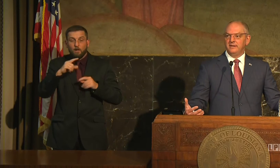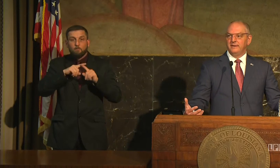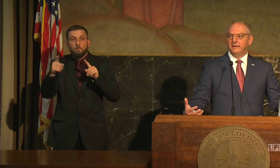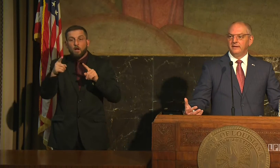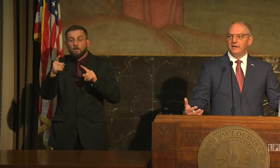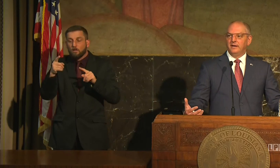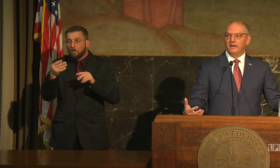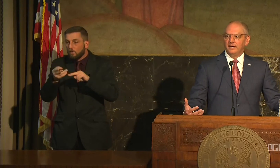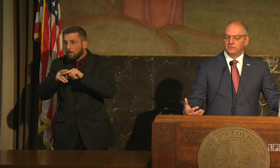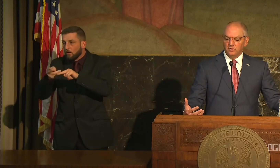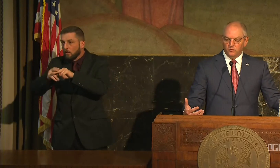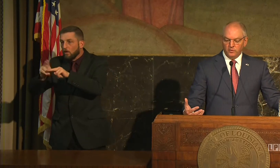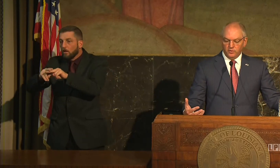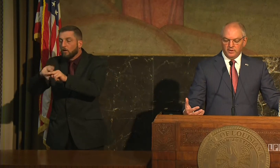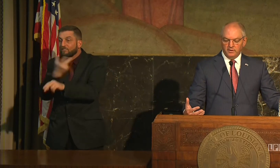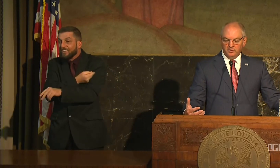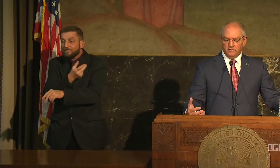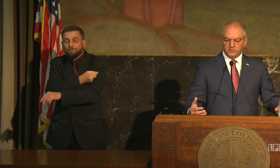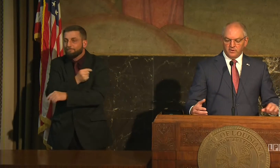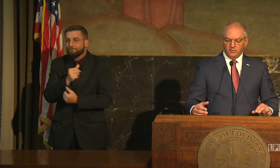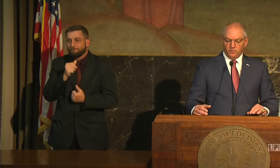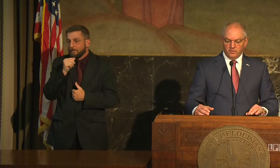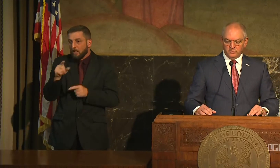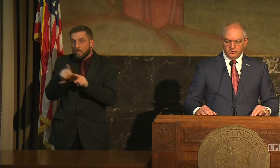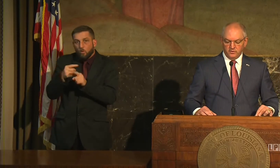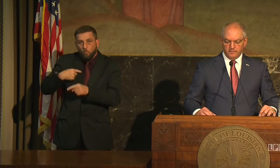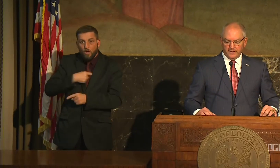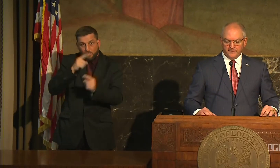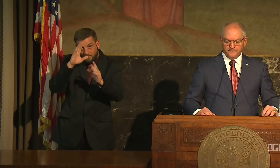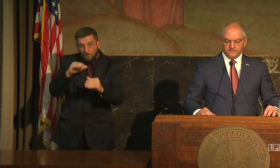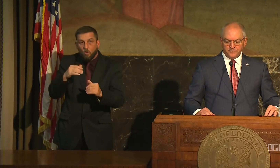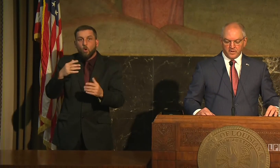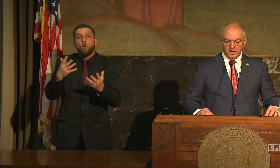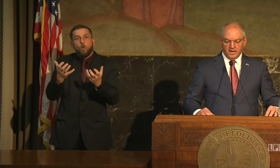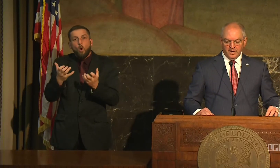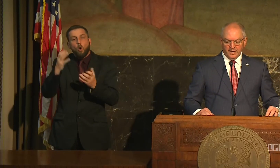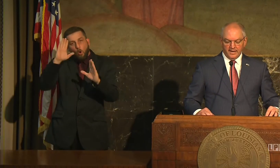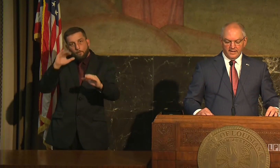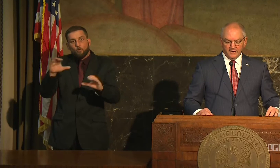it to be. And so we would certainly want to do better.